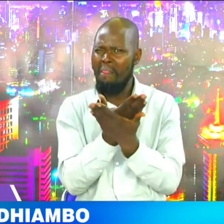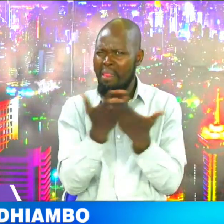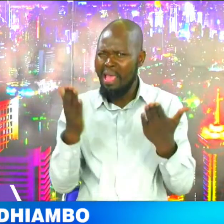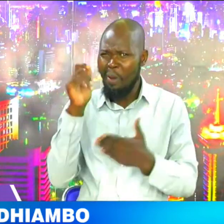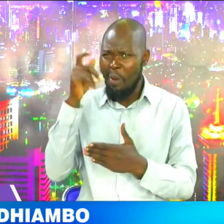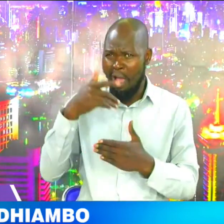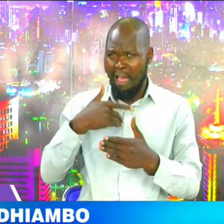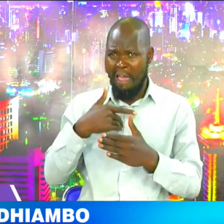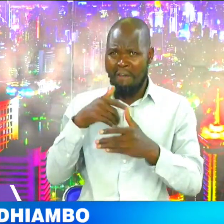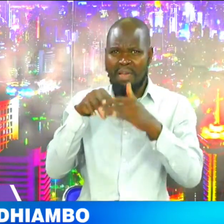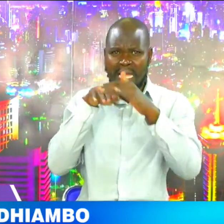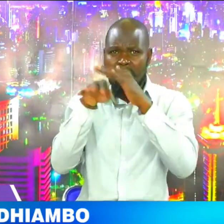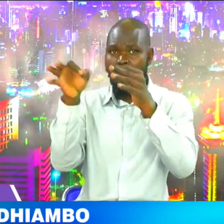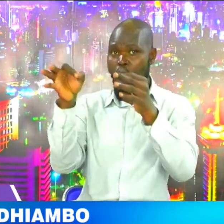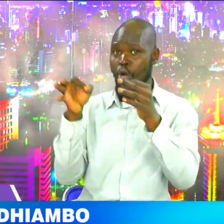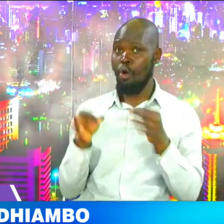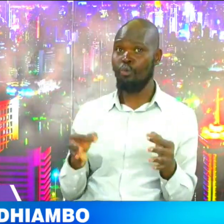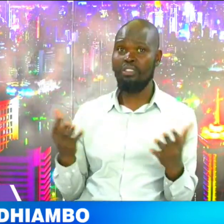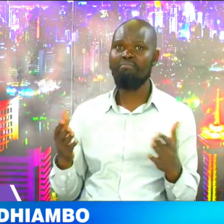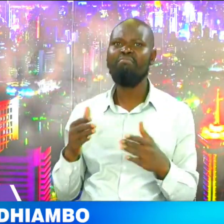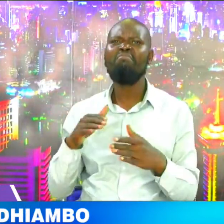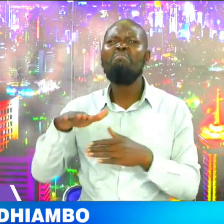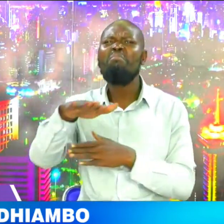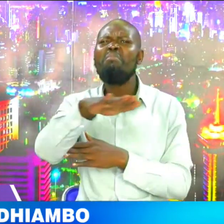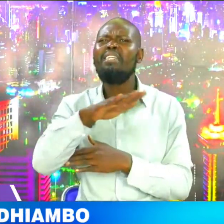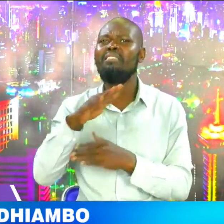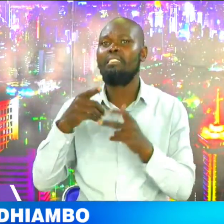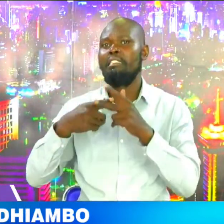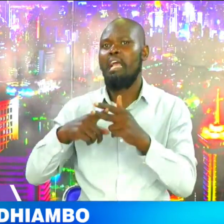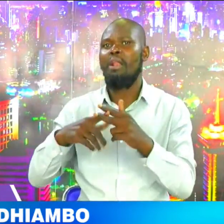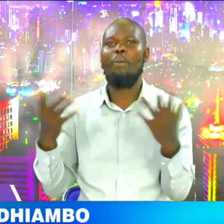that they should be held accountable instead of